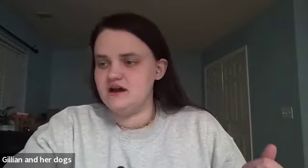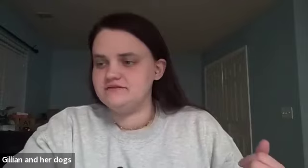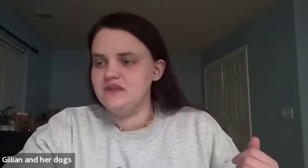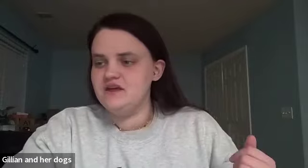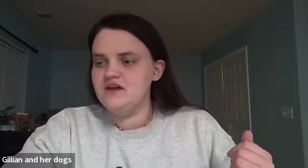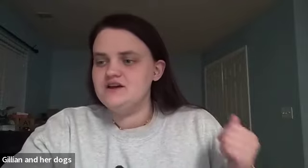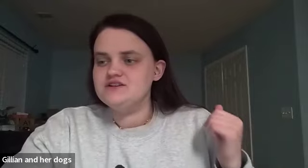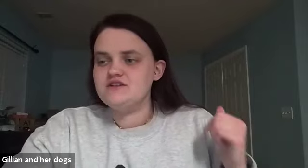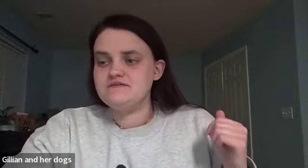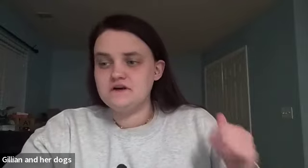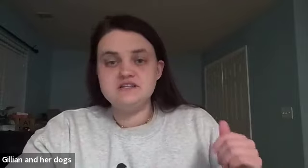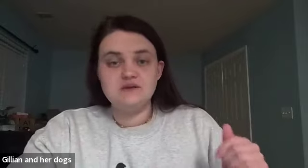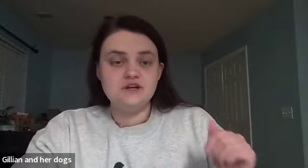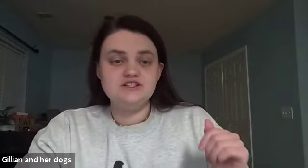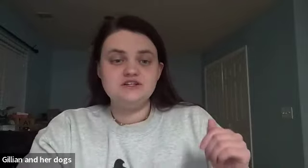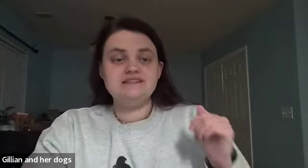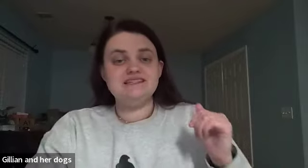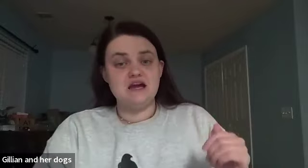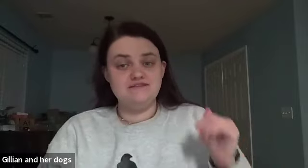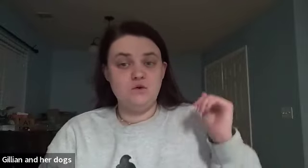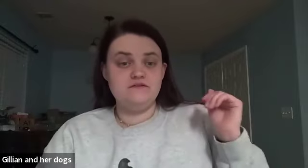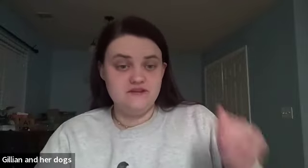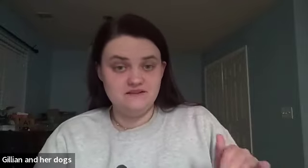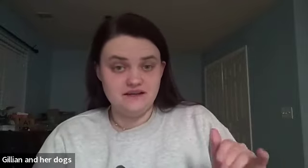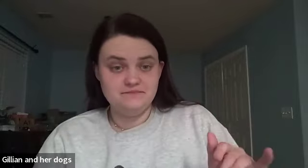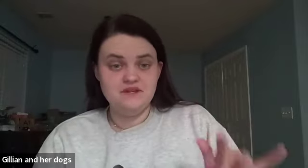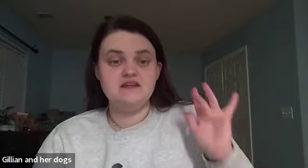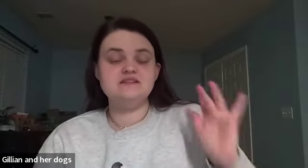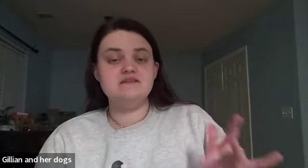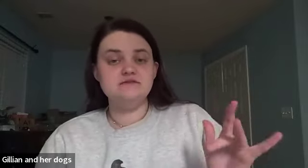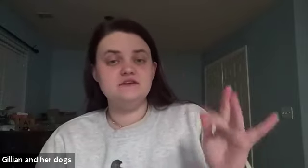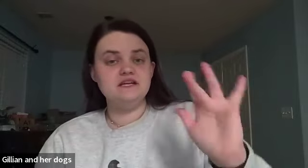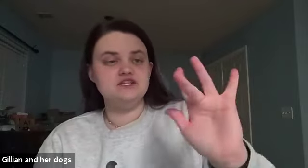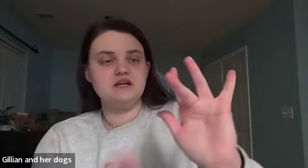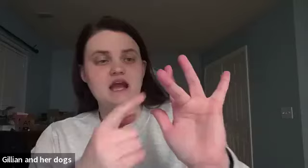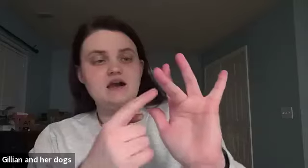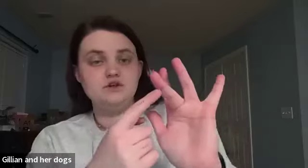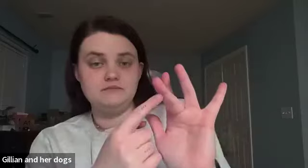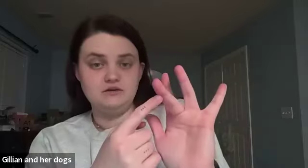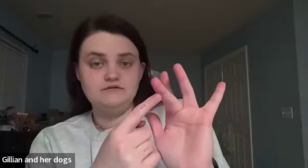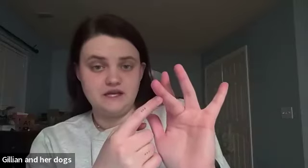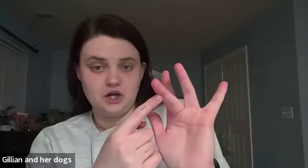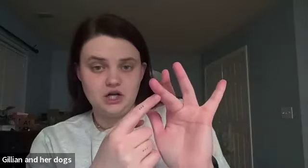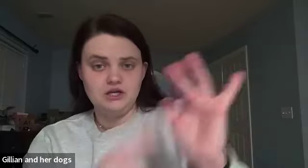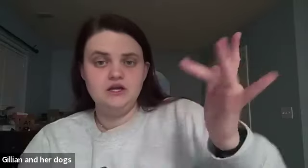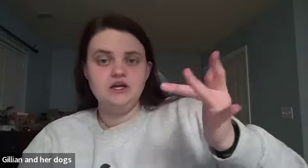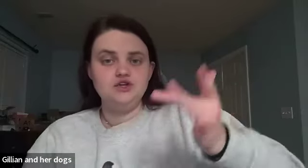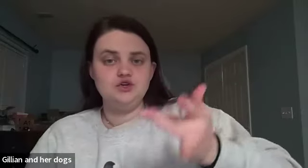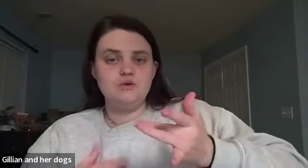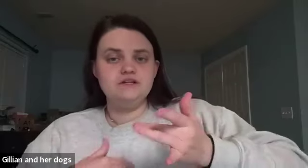stuff. So the first sign we're going to do is the sign for feeling. Now the sign for feeling is you're going to have your middle finger. You're going